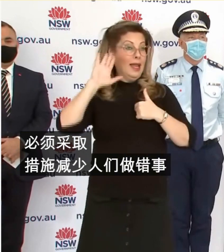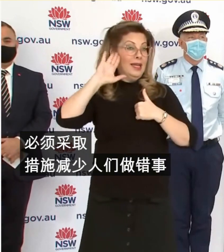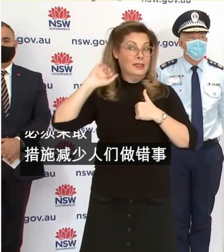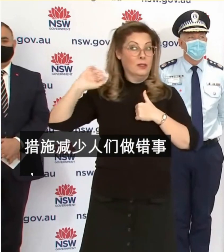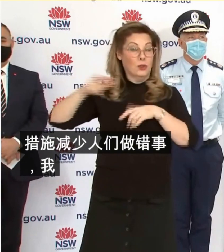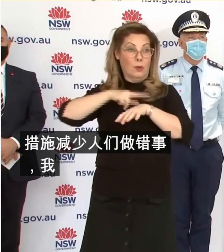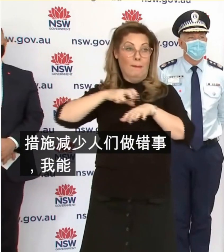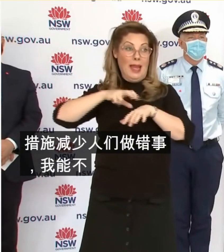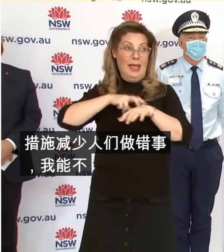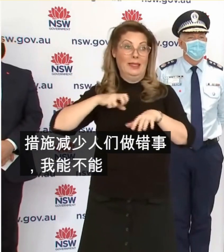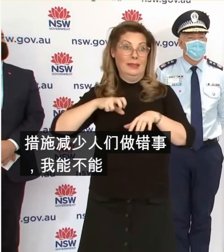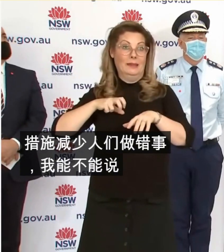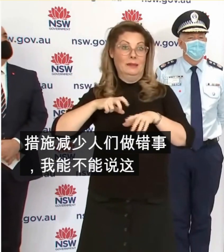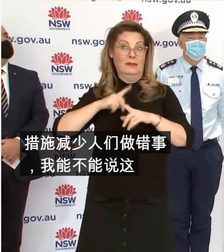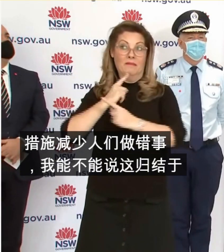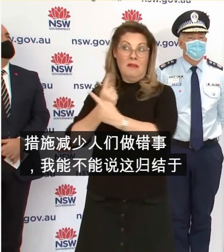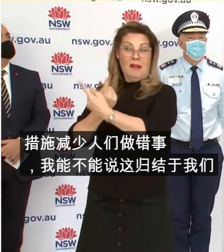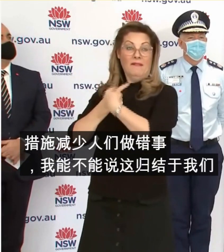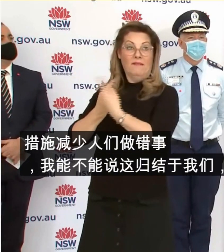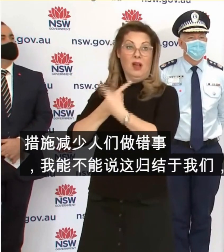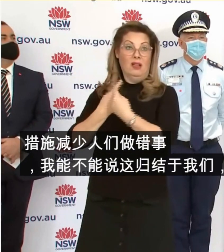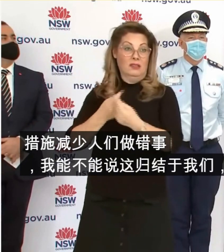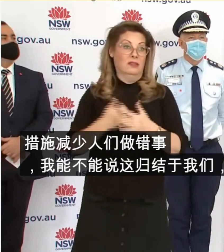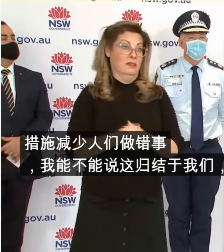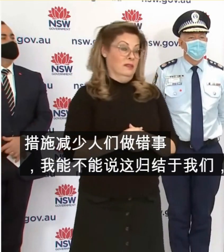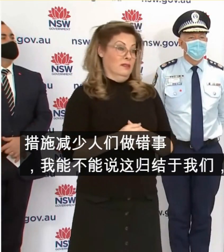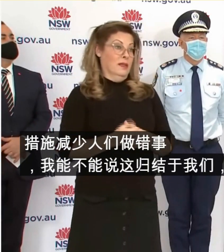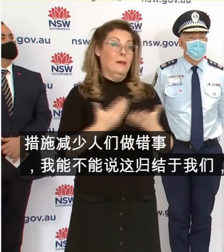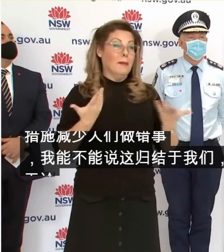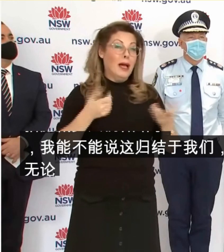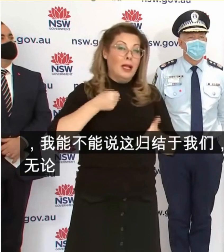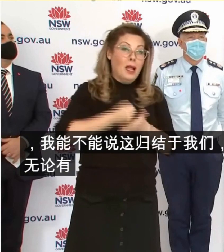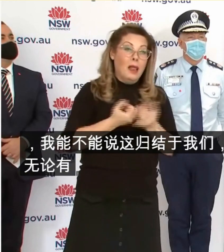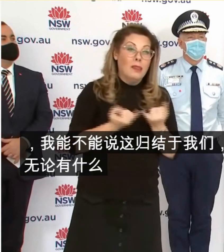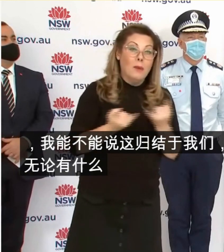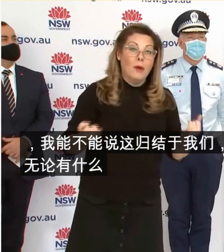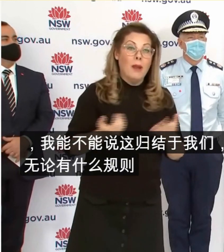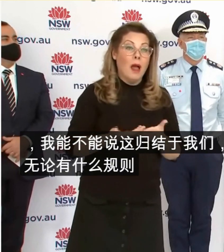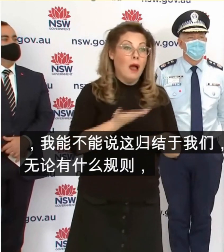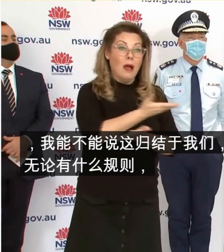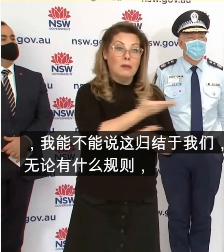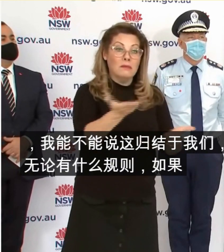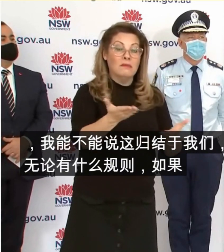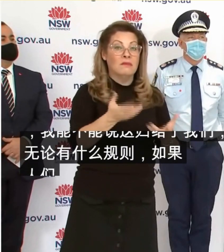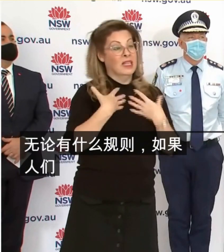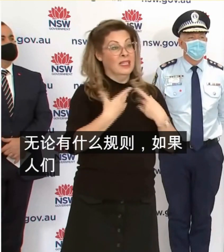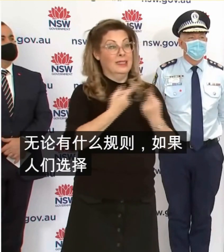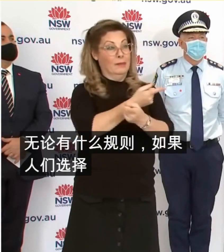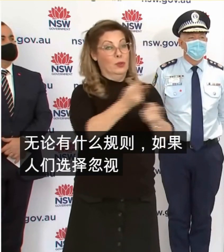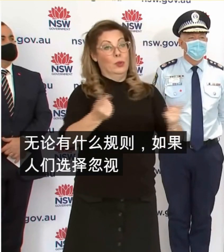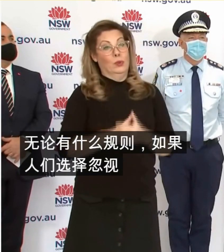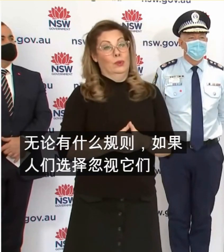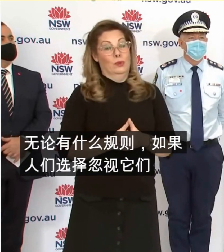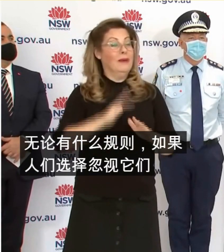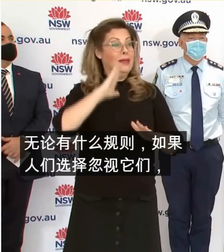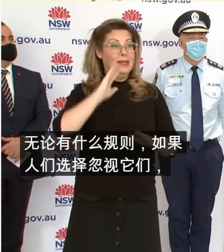people doing the wrong thing. And can I say, it comes down to us. No matter what rules are in place, if